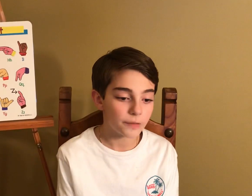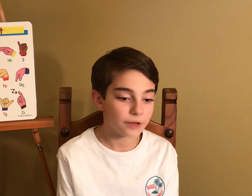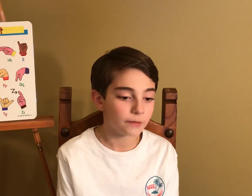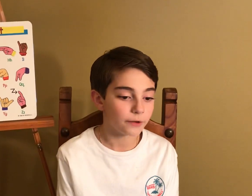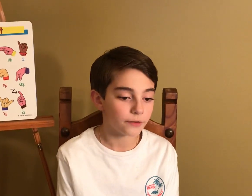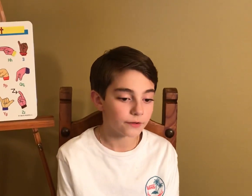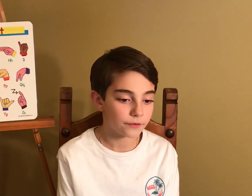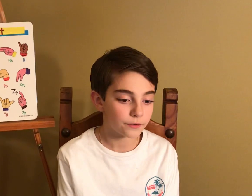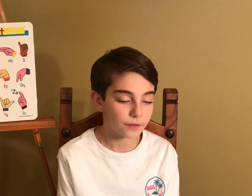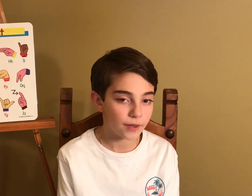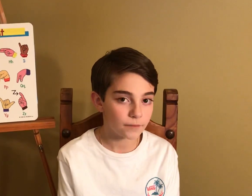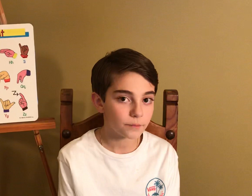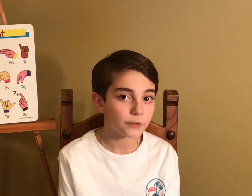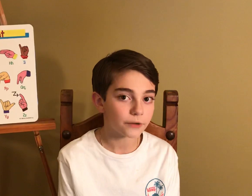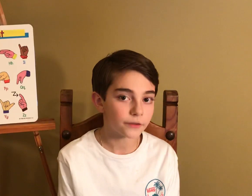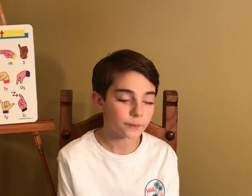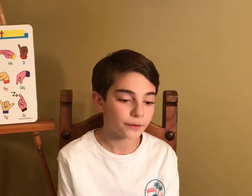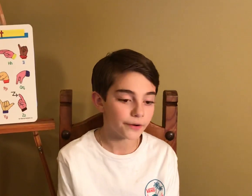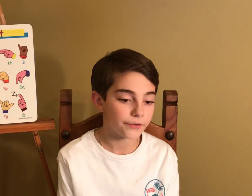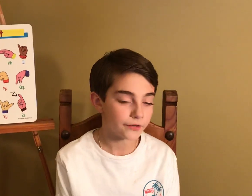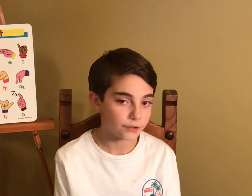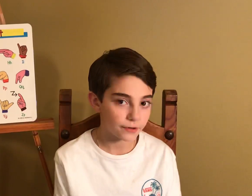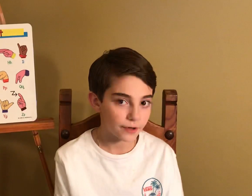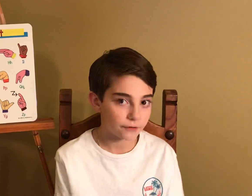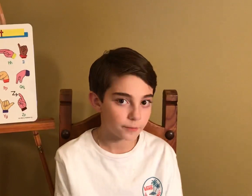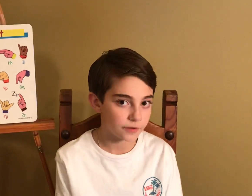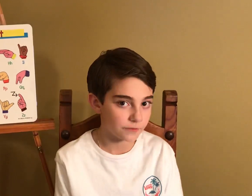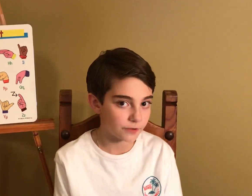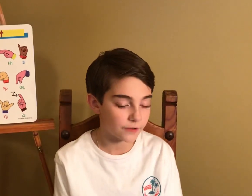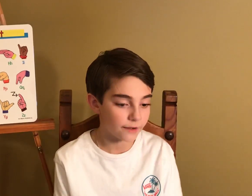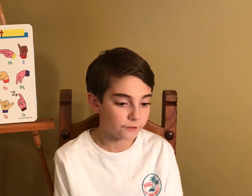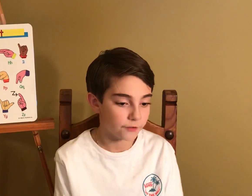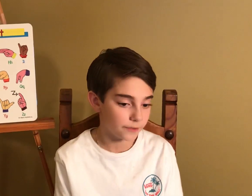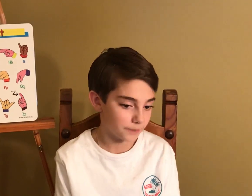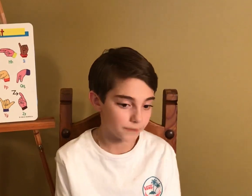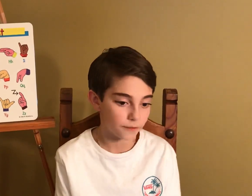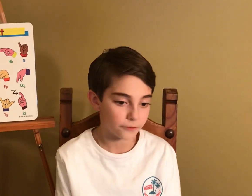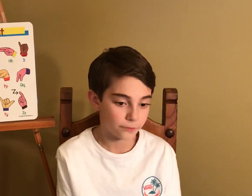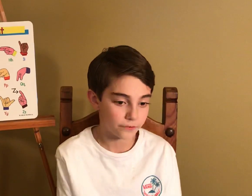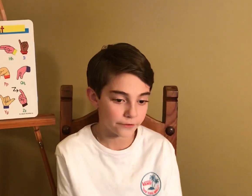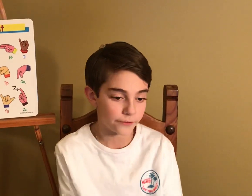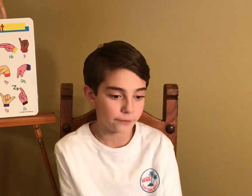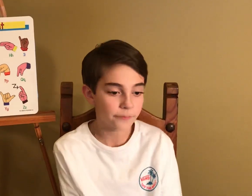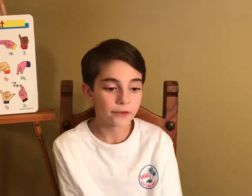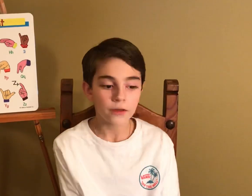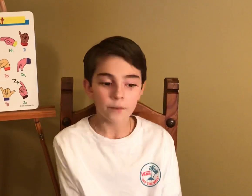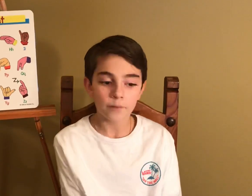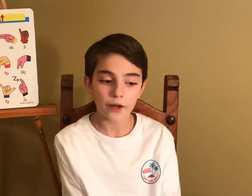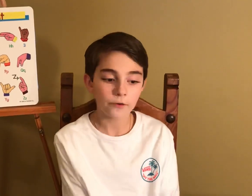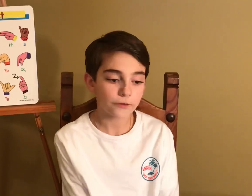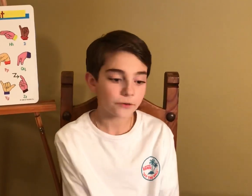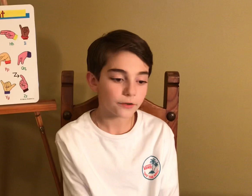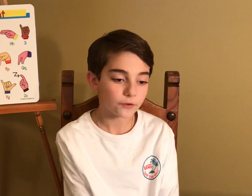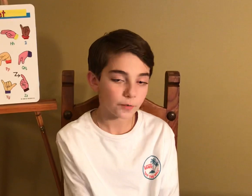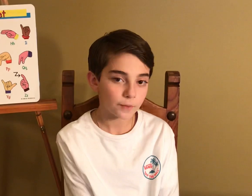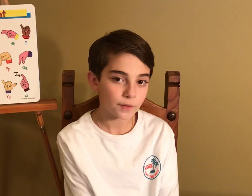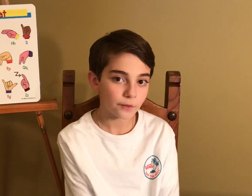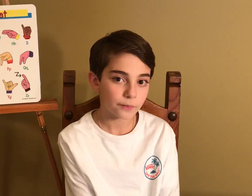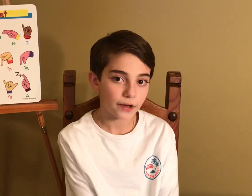many words, such as names, places, and brands that don't have a specific sign for them like most words do. My goal is to teach as many people as